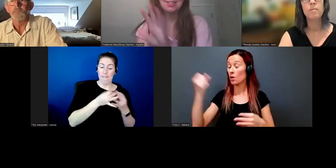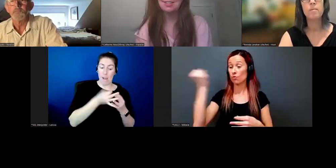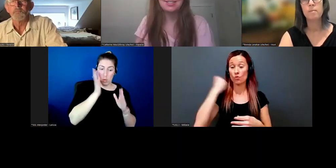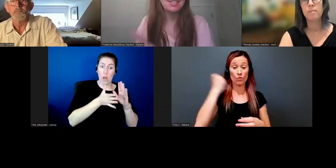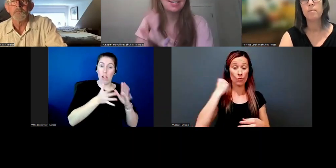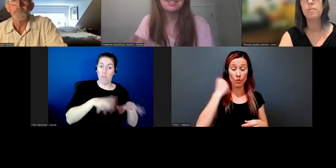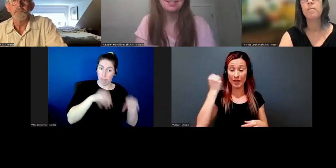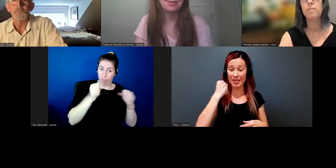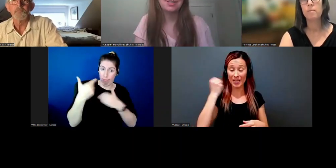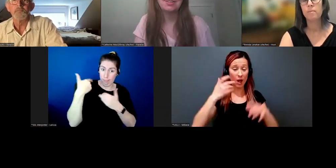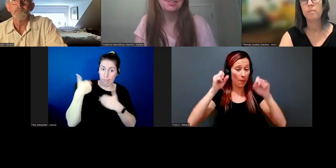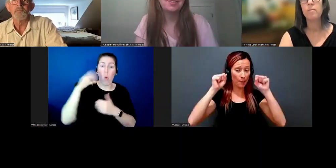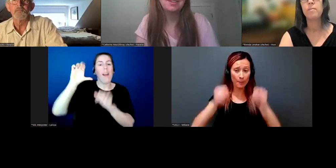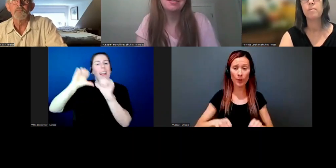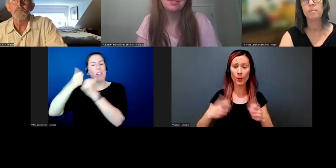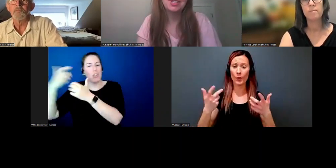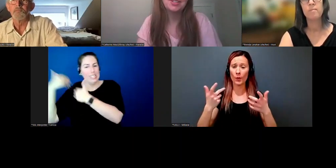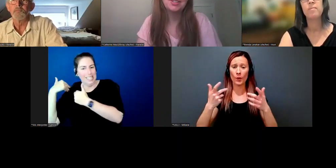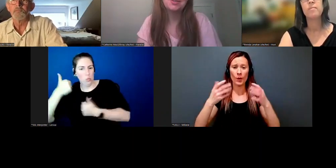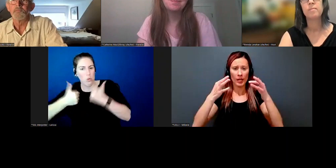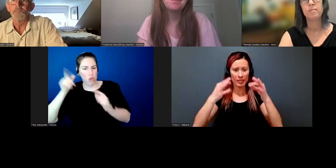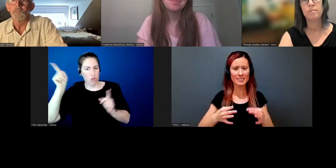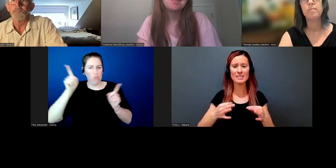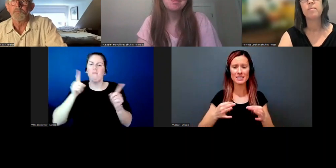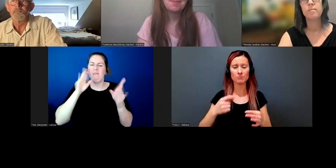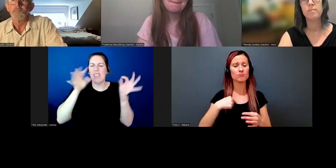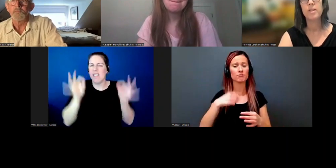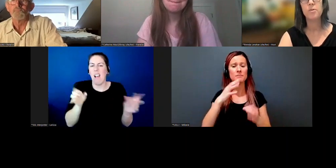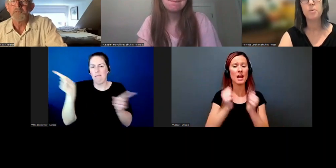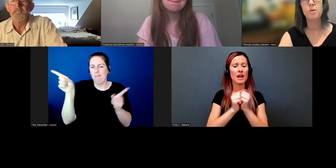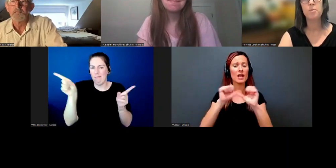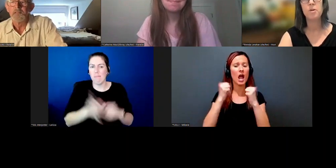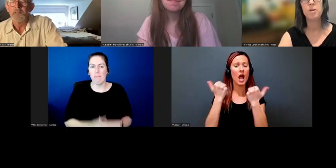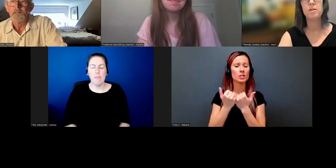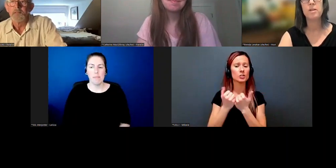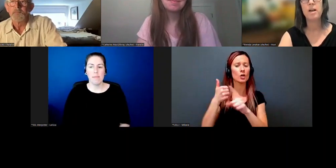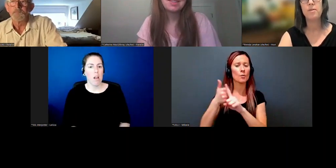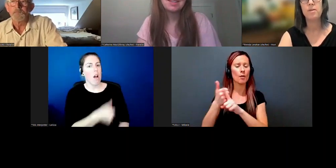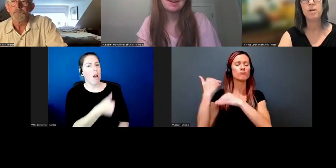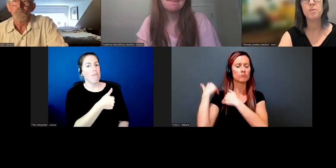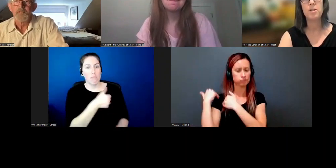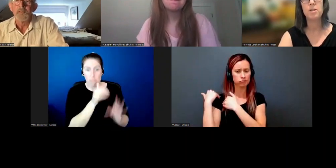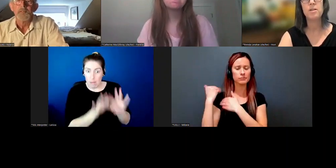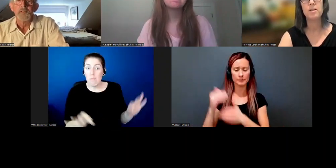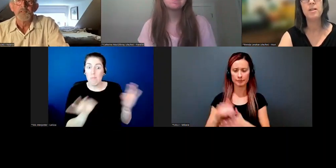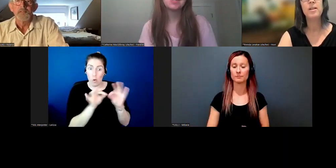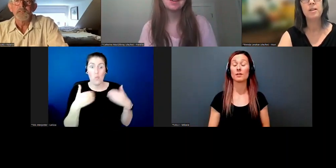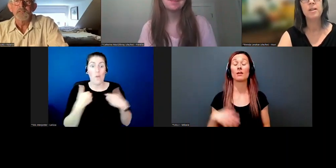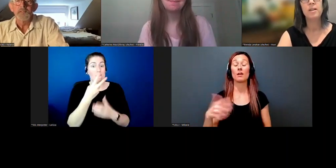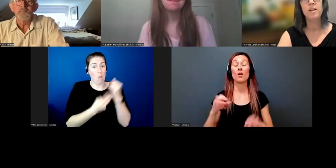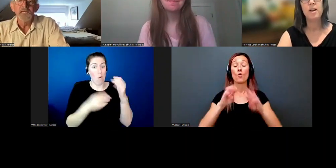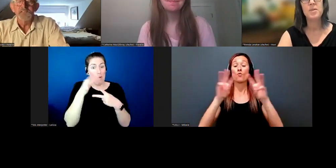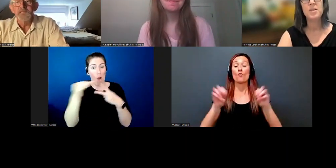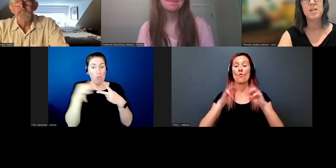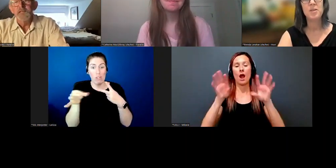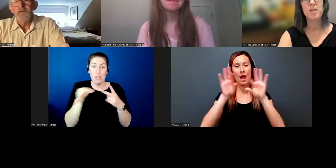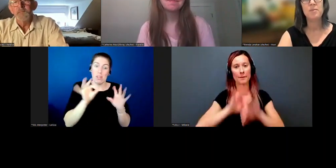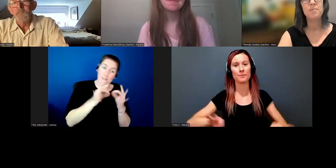the agency can deal with all of that for you. Super important to have those options. Yeah, it